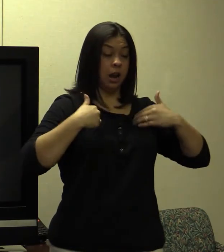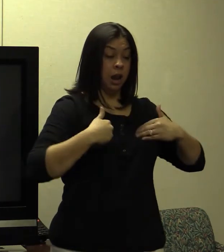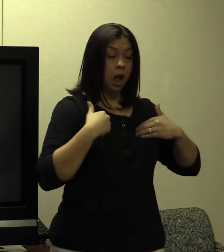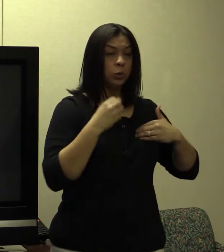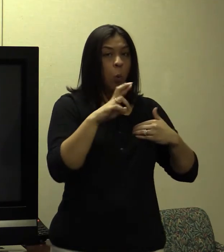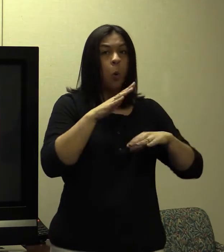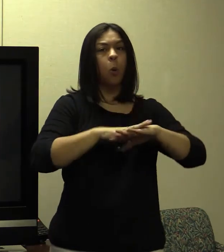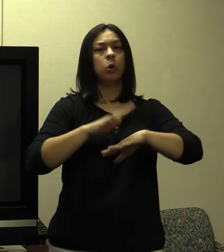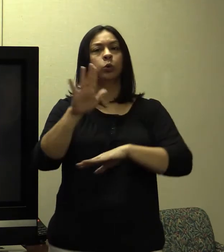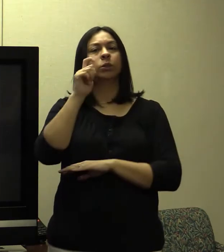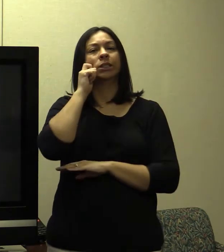skin.